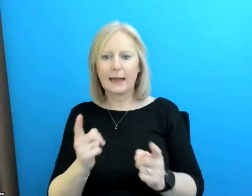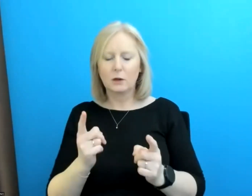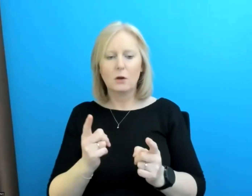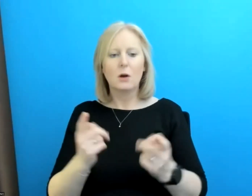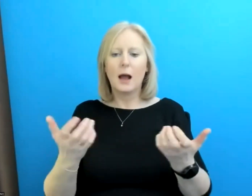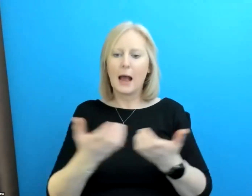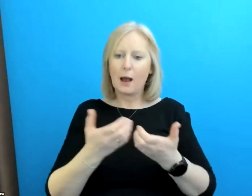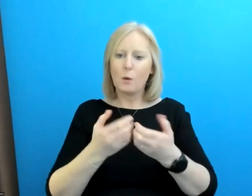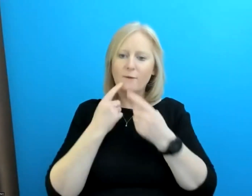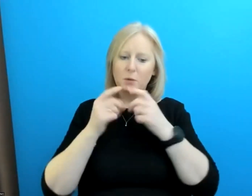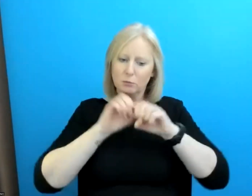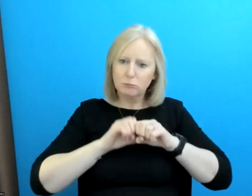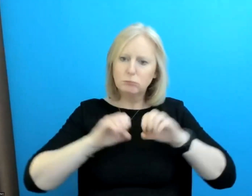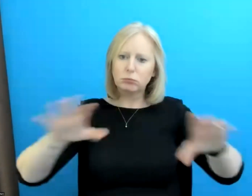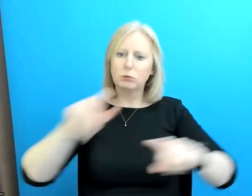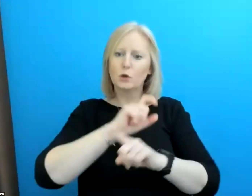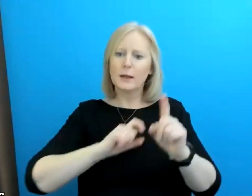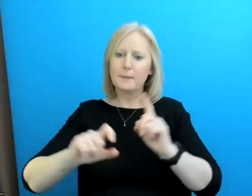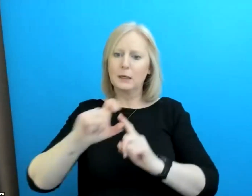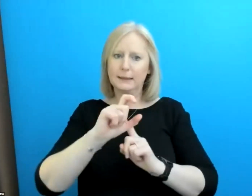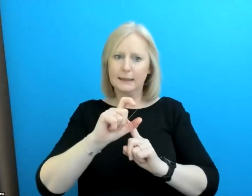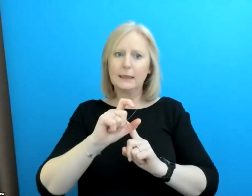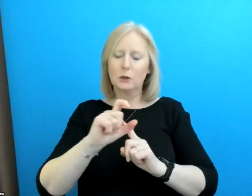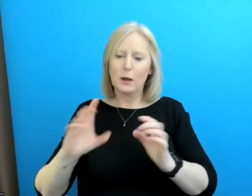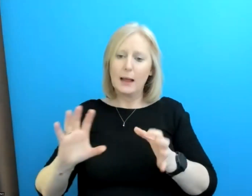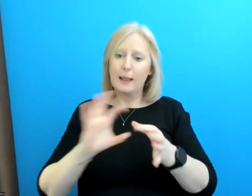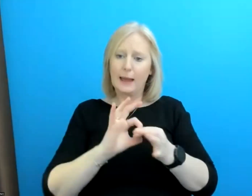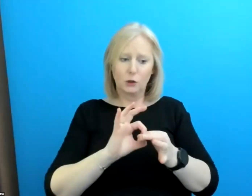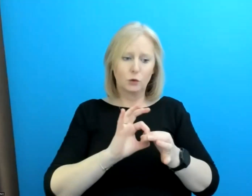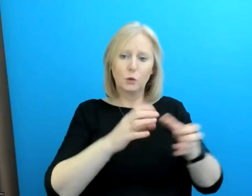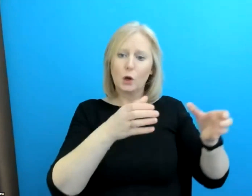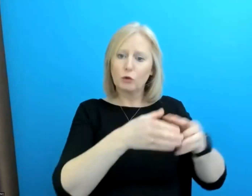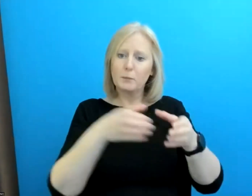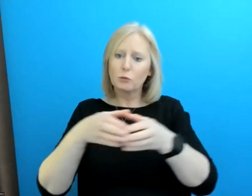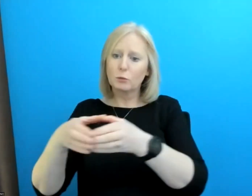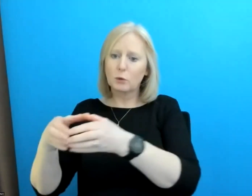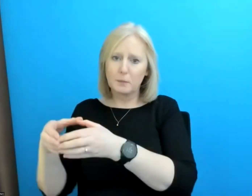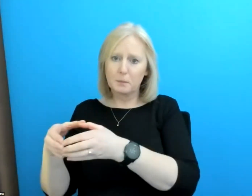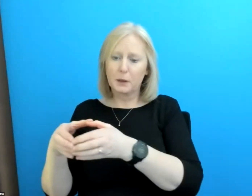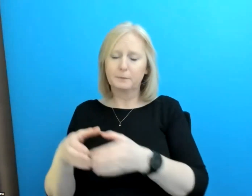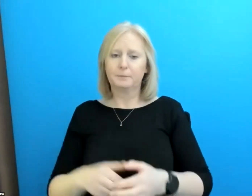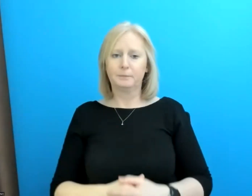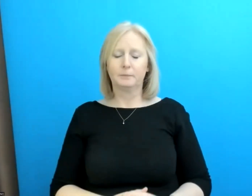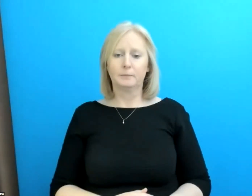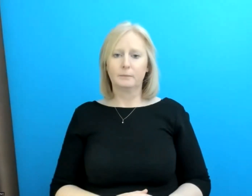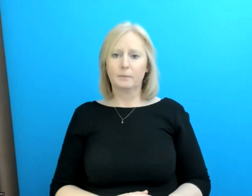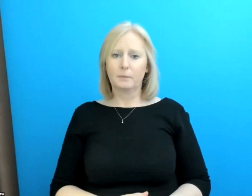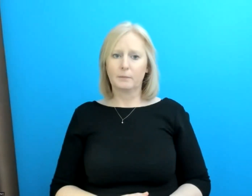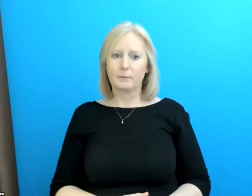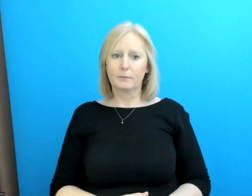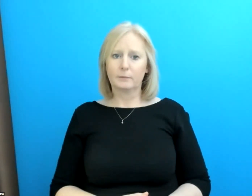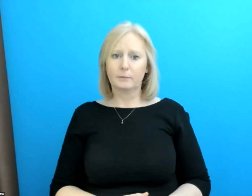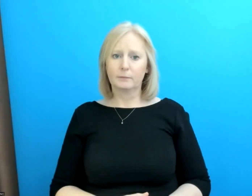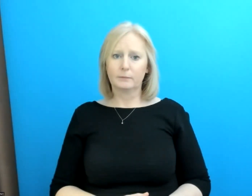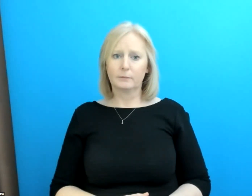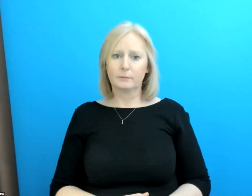And then I think that also does tie into the different groups that you would be looking to engage with. And in that sense,